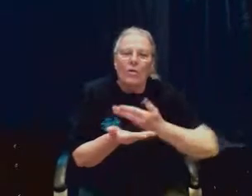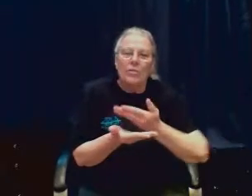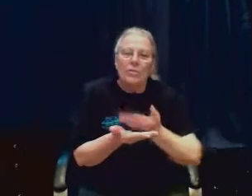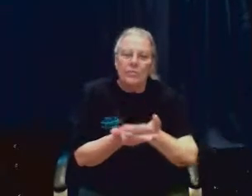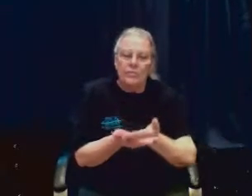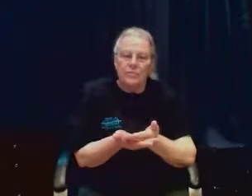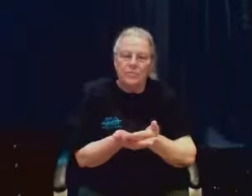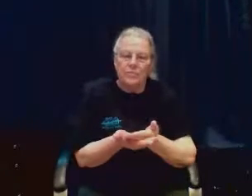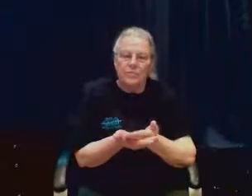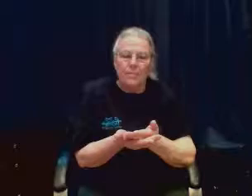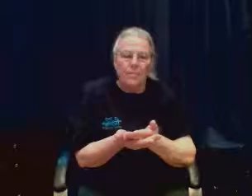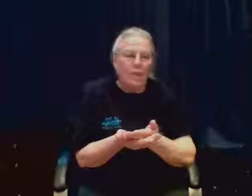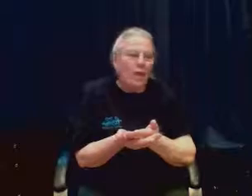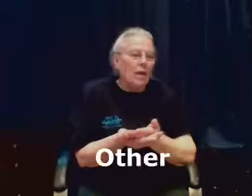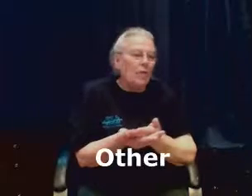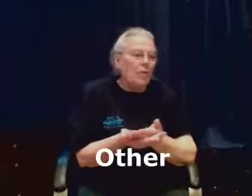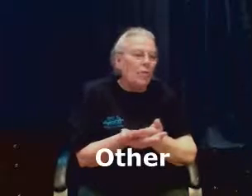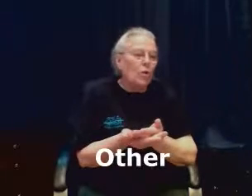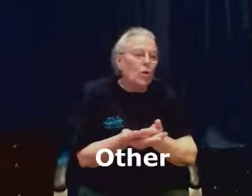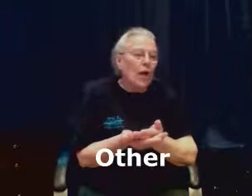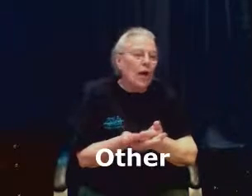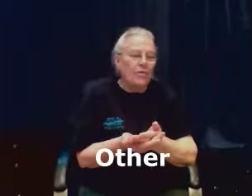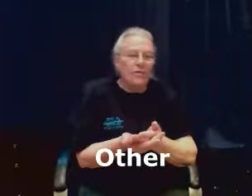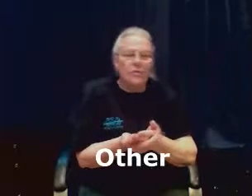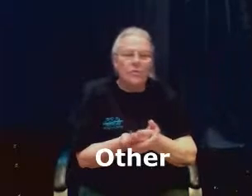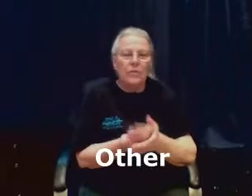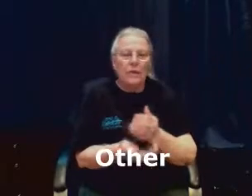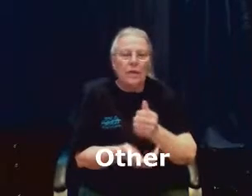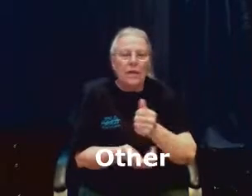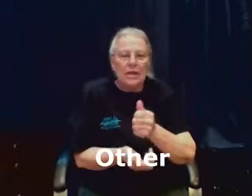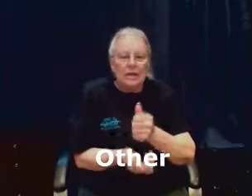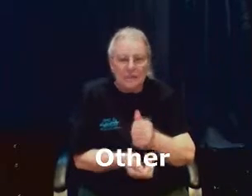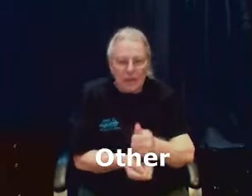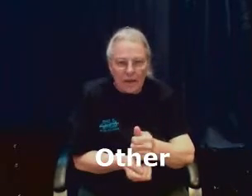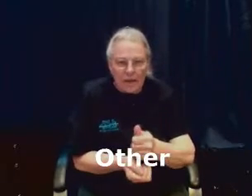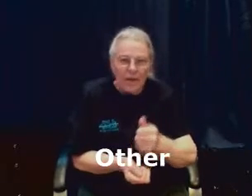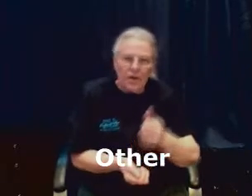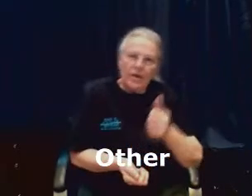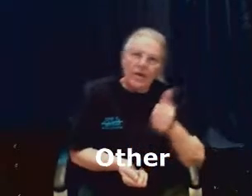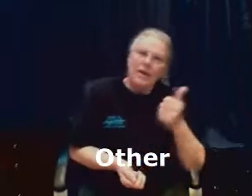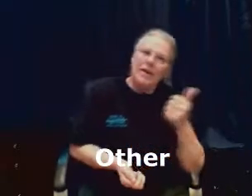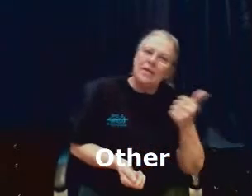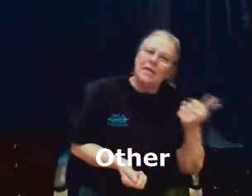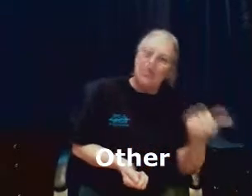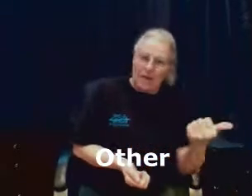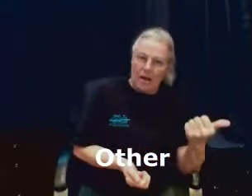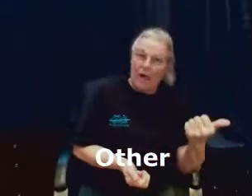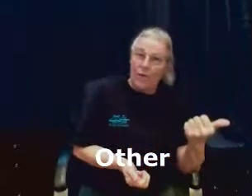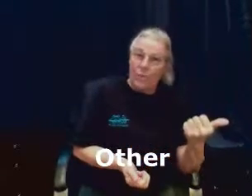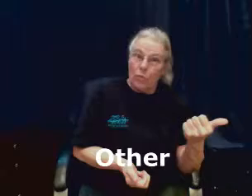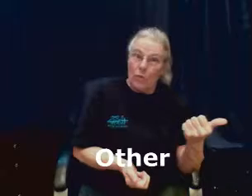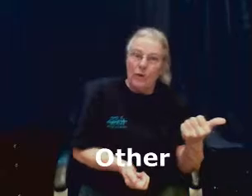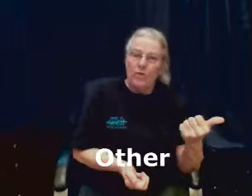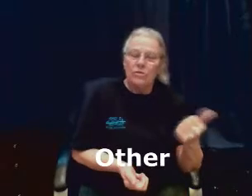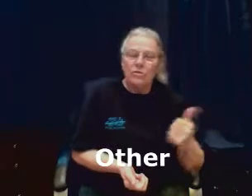All. Now the word other, it's not here, it is the other one. And you'll